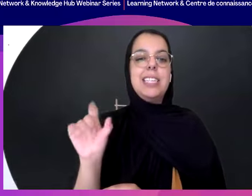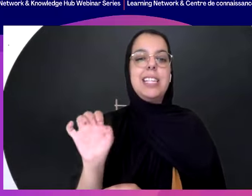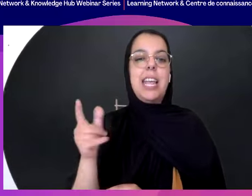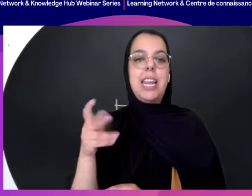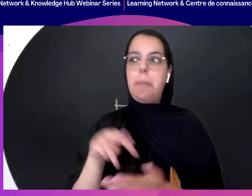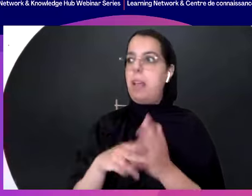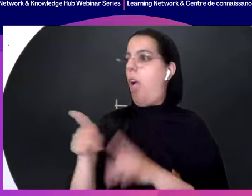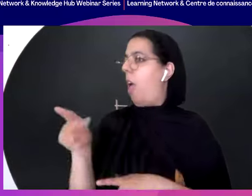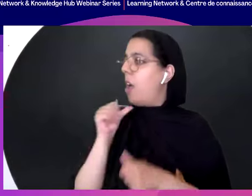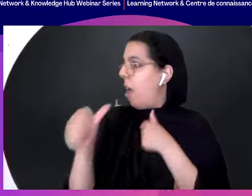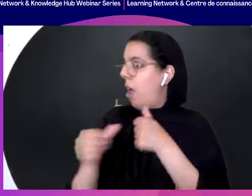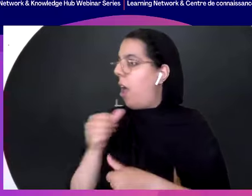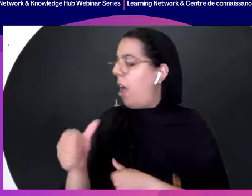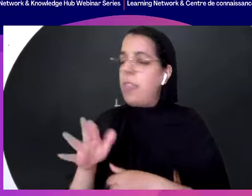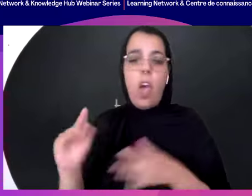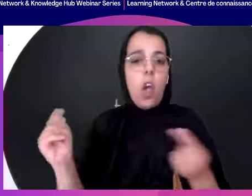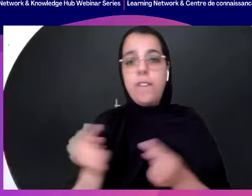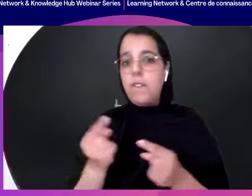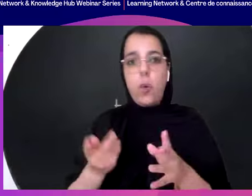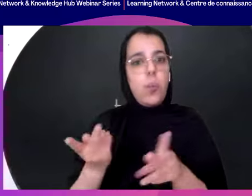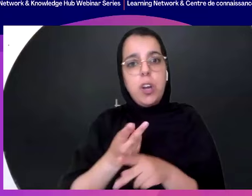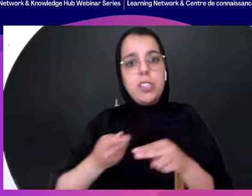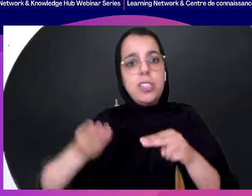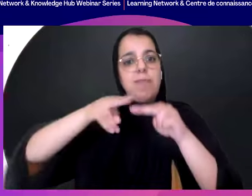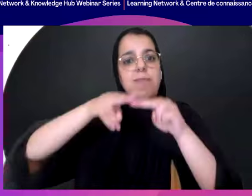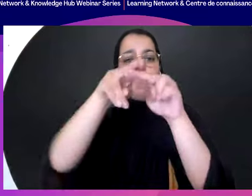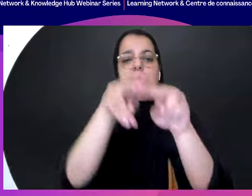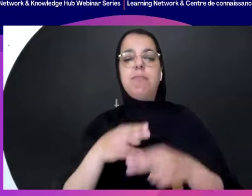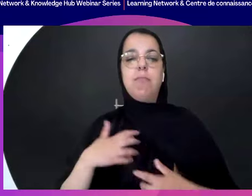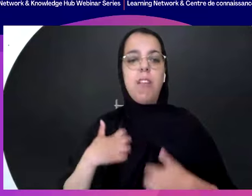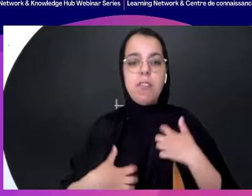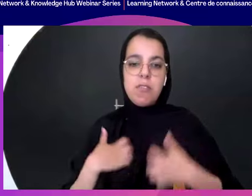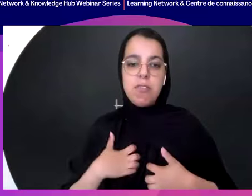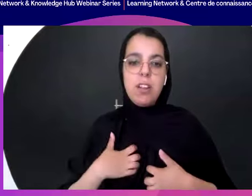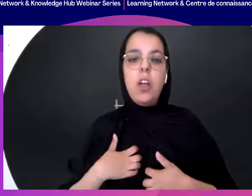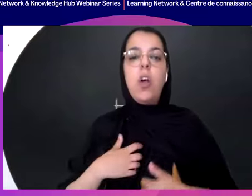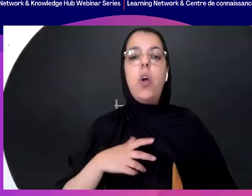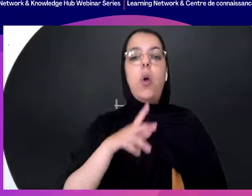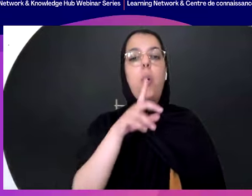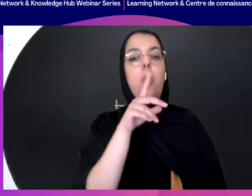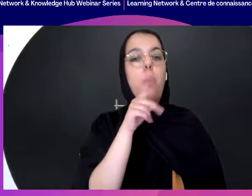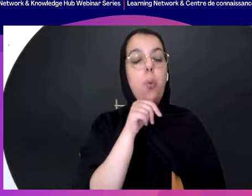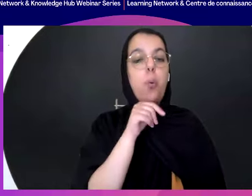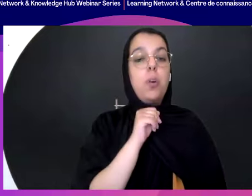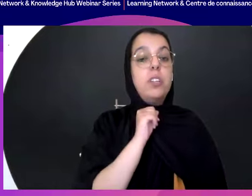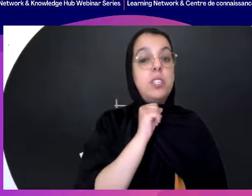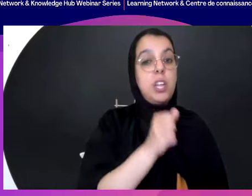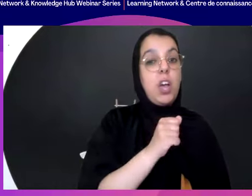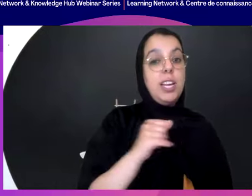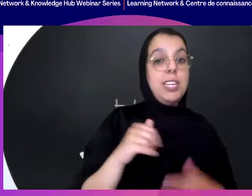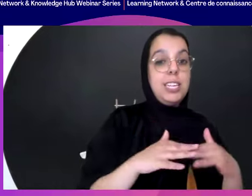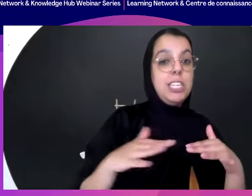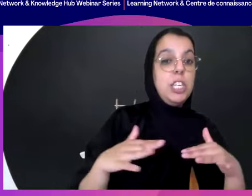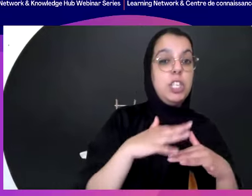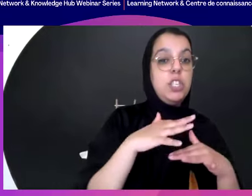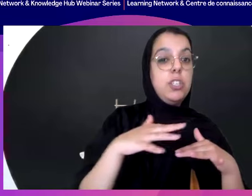So I think Indigenous peoples and particularly allies who may not have had the chance to learn about